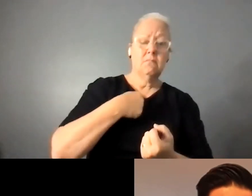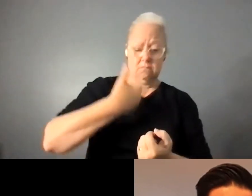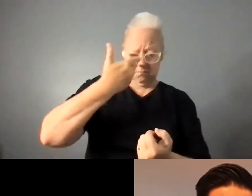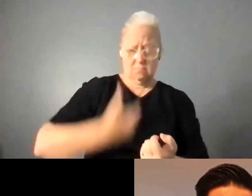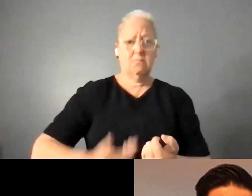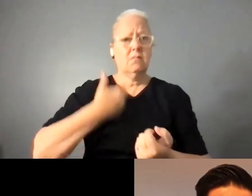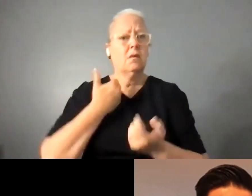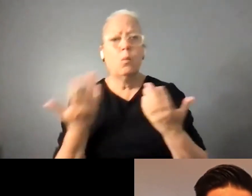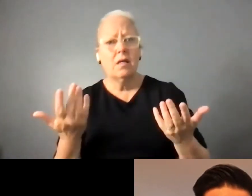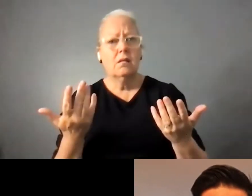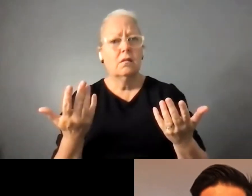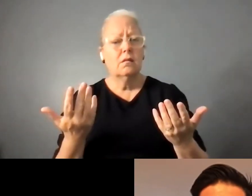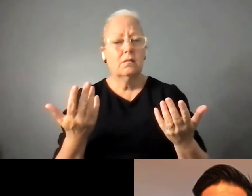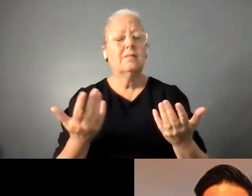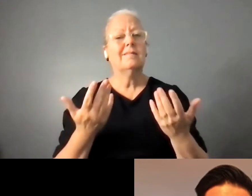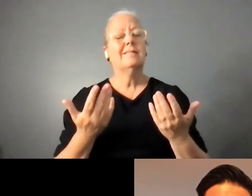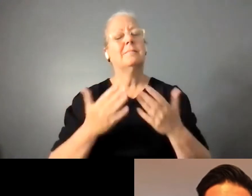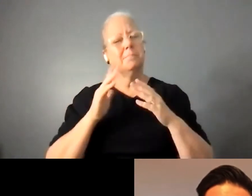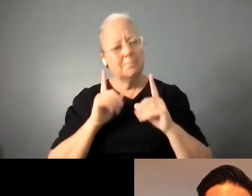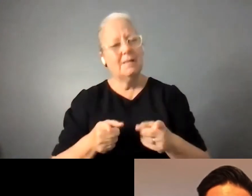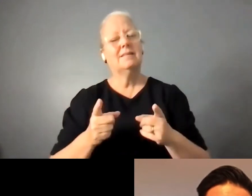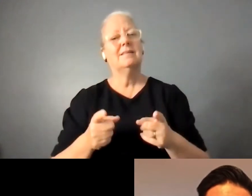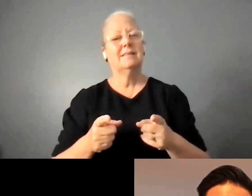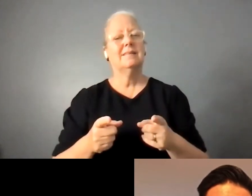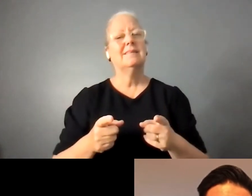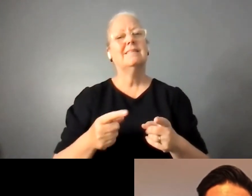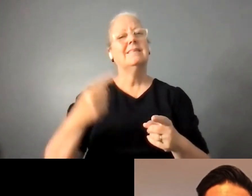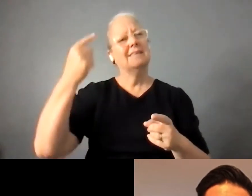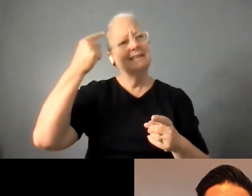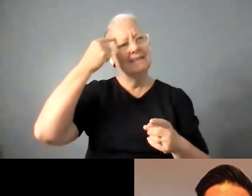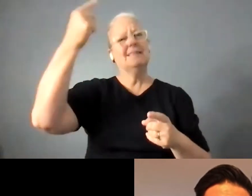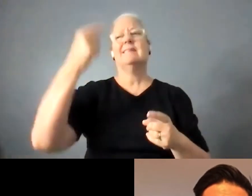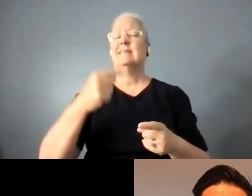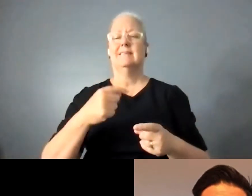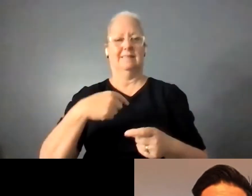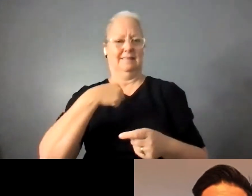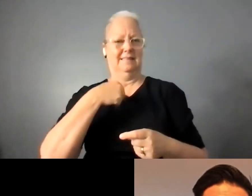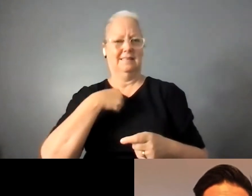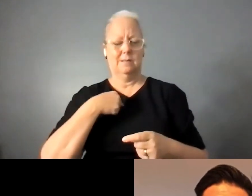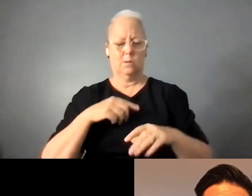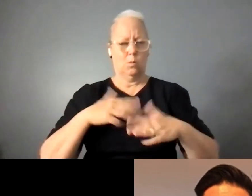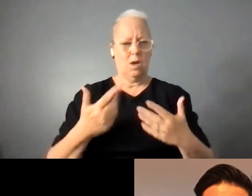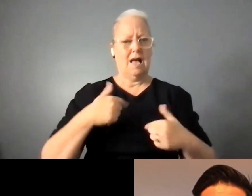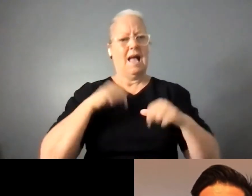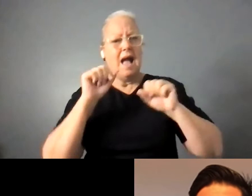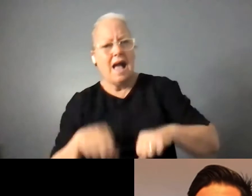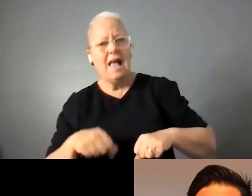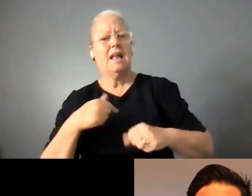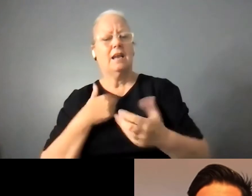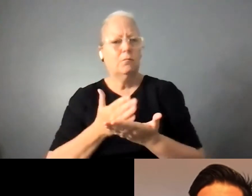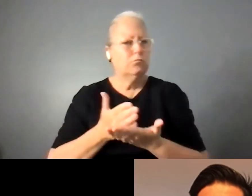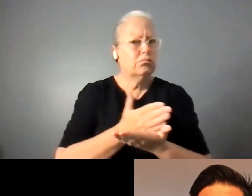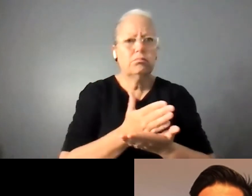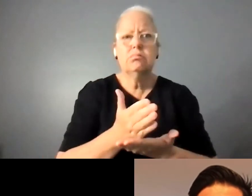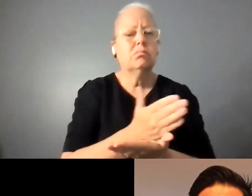spend a lot of time to create ourselves that what we really can be and what we're capable of, because as a